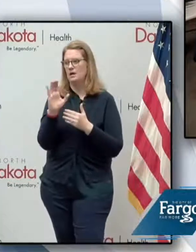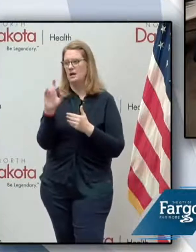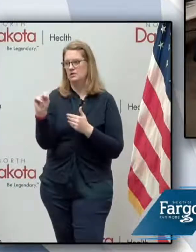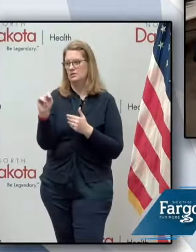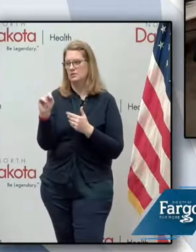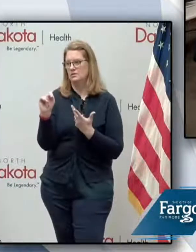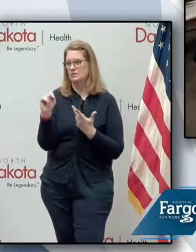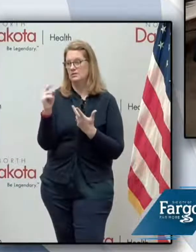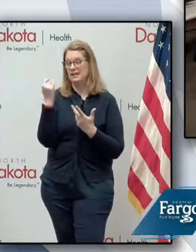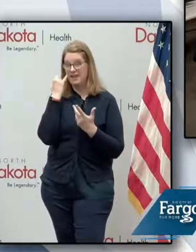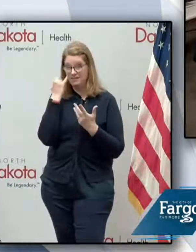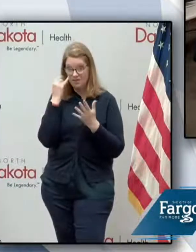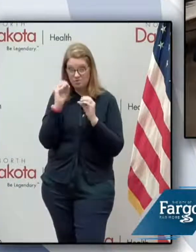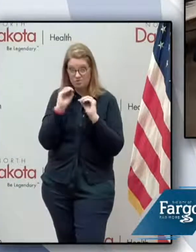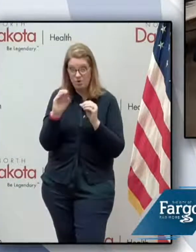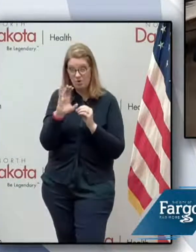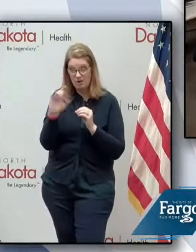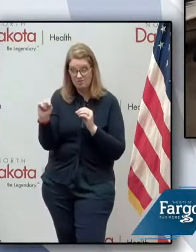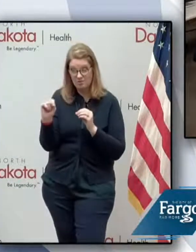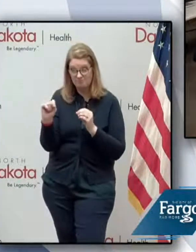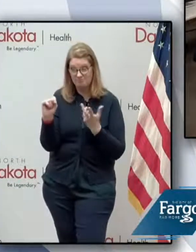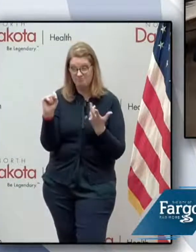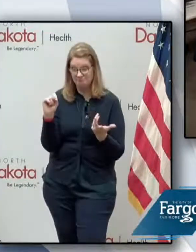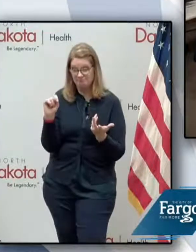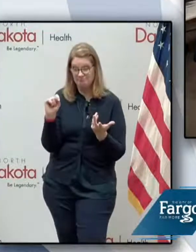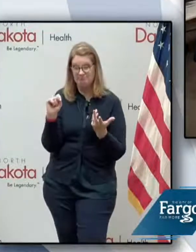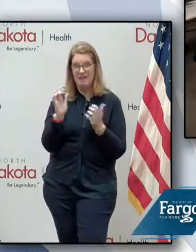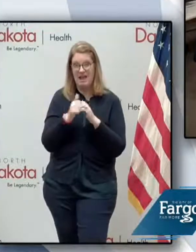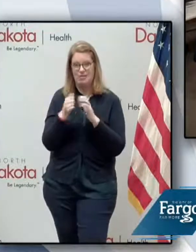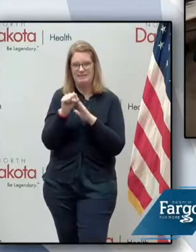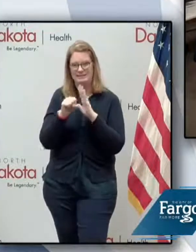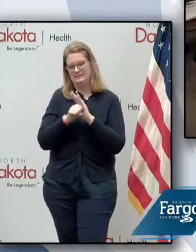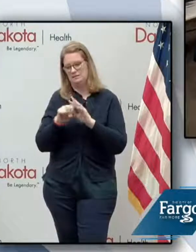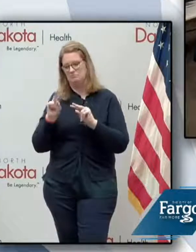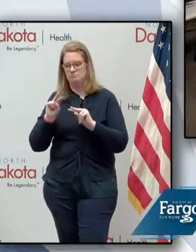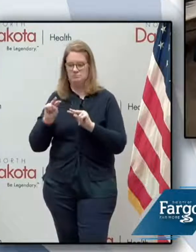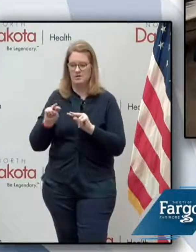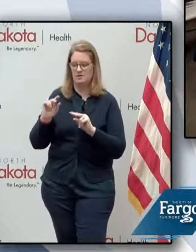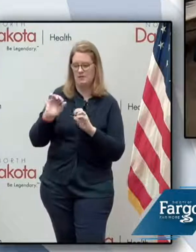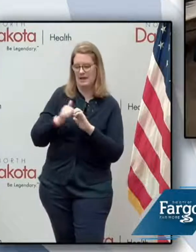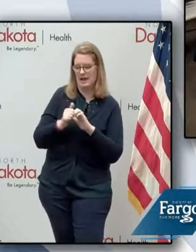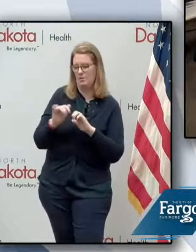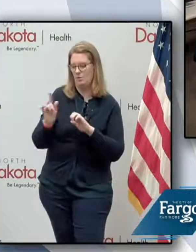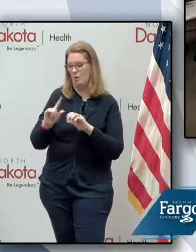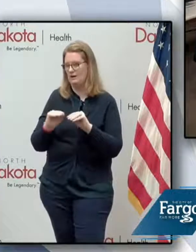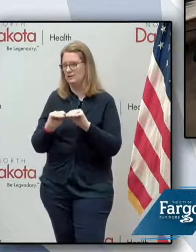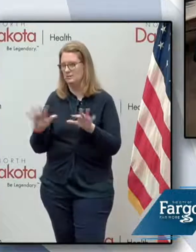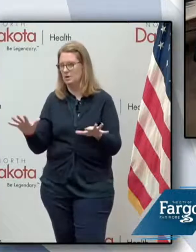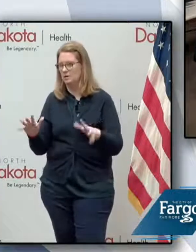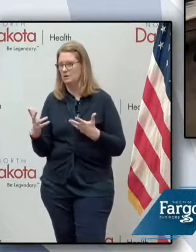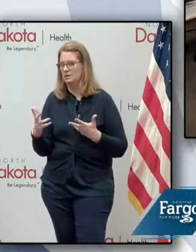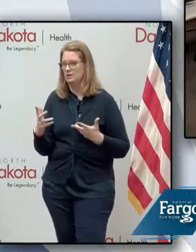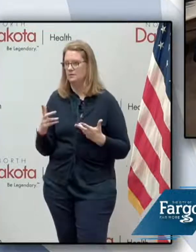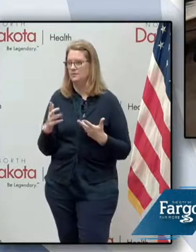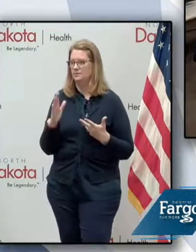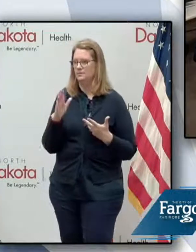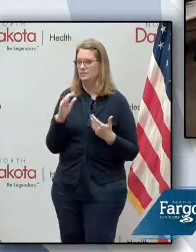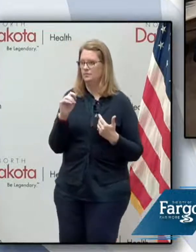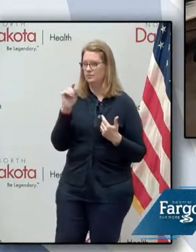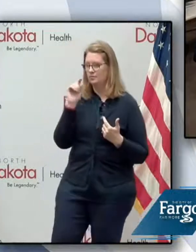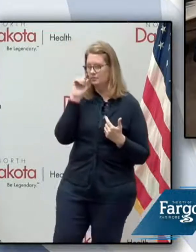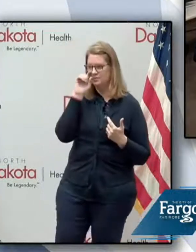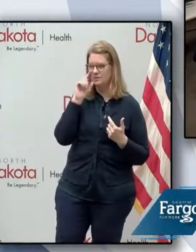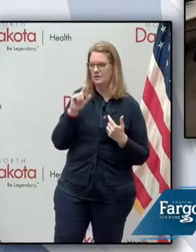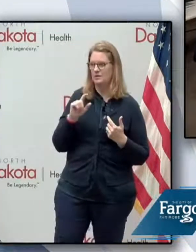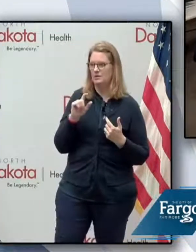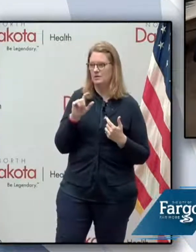tracing conducted by state contact tracers? How will the state monitor where and how the virus is spreading? And will they ever go back, will